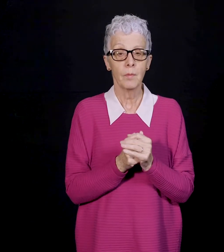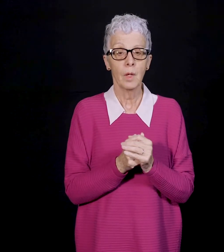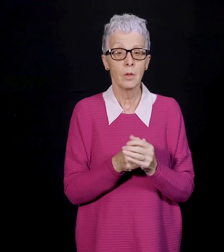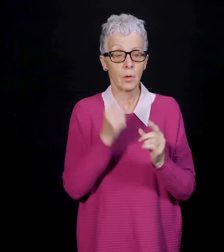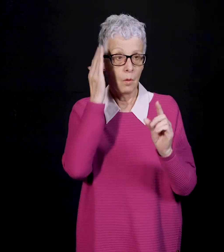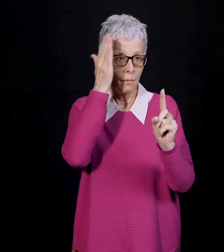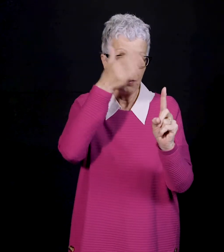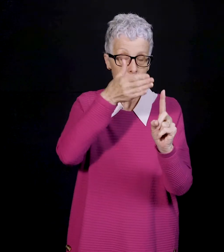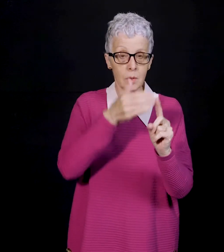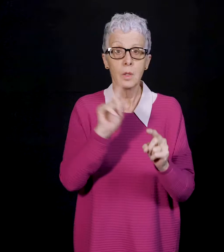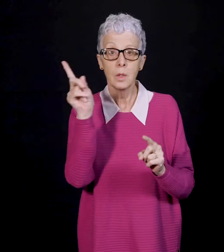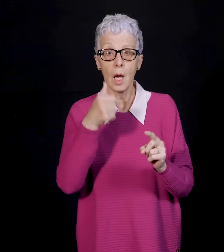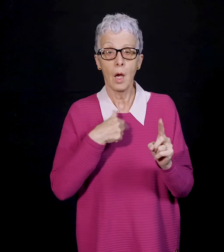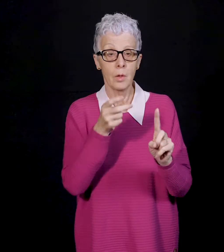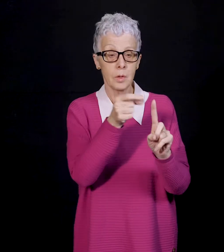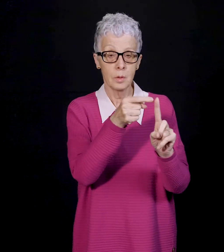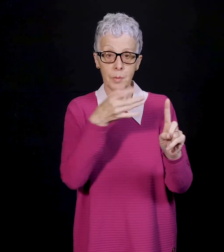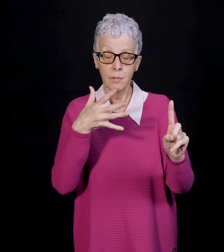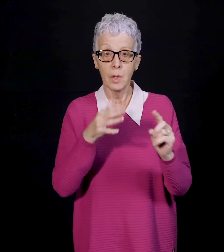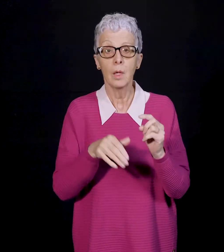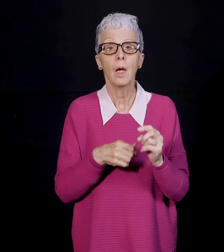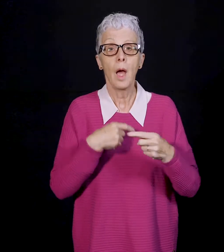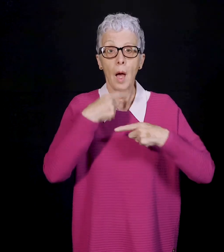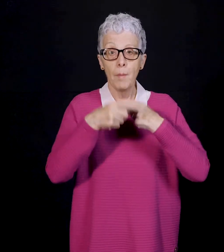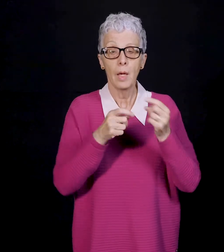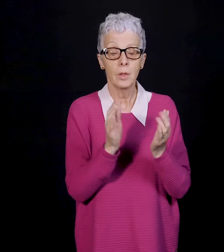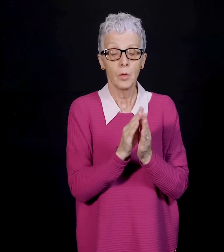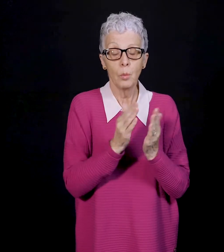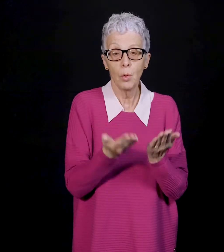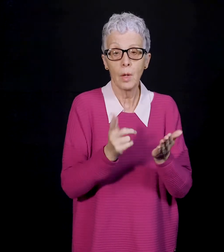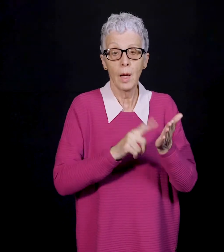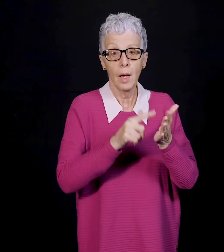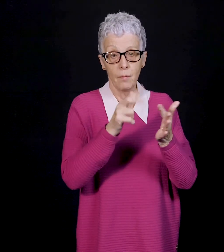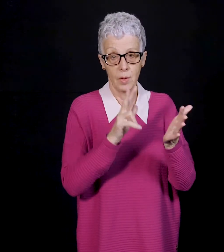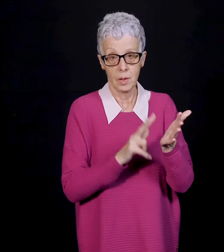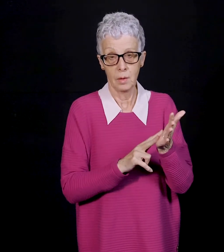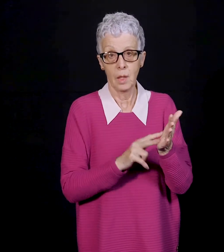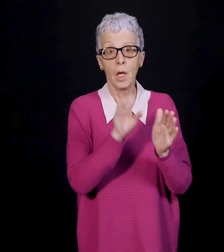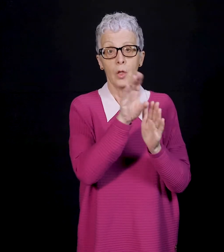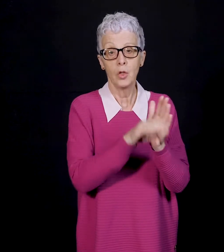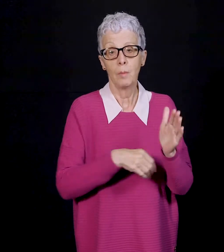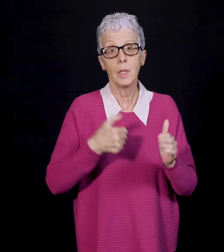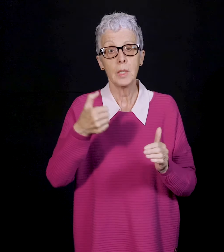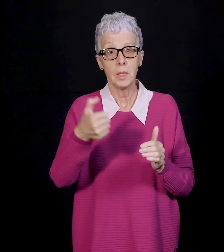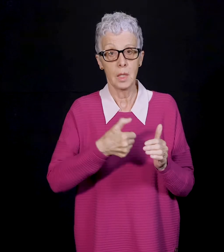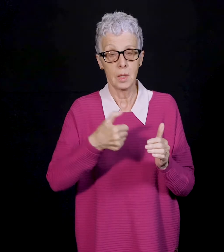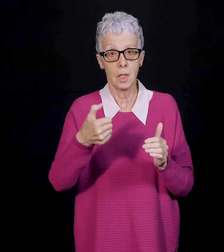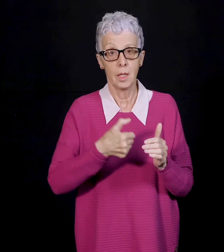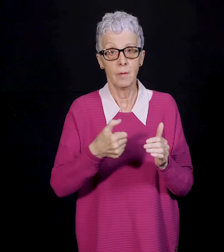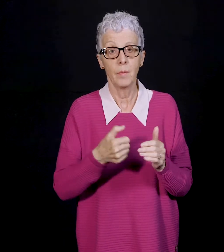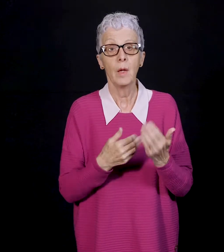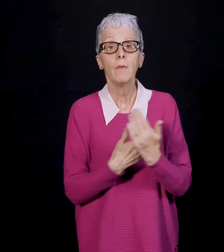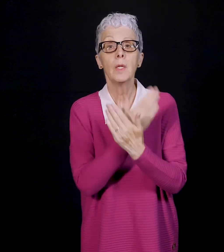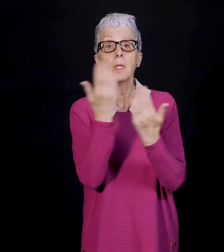focusing in on. Today I specifically want to speak from the book of Leviticus, and quite specifically Leviticus chapter 16 around the Day